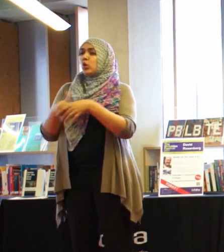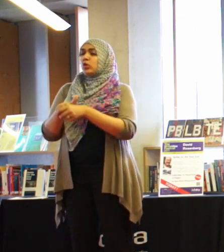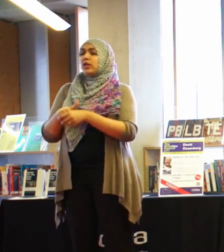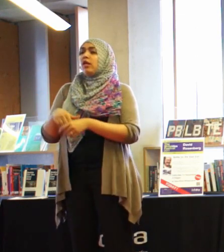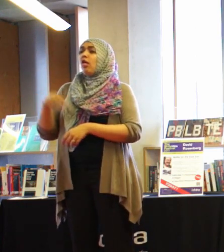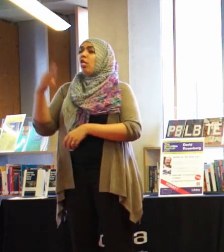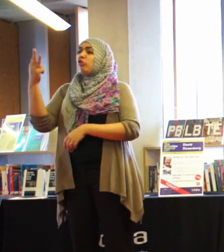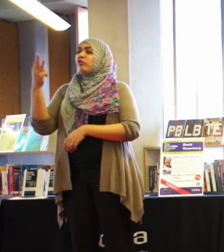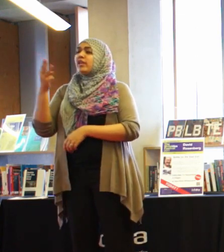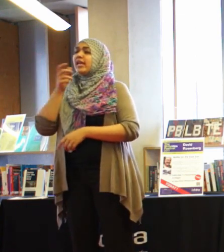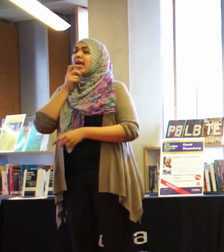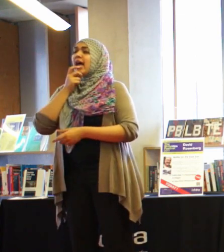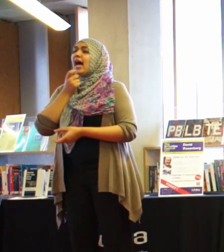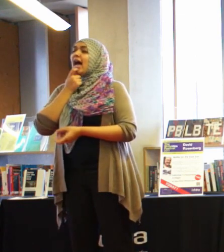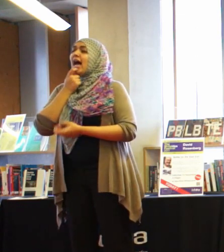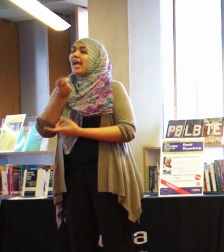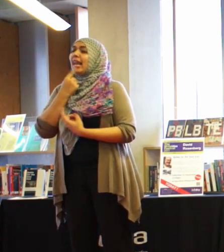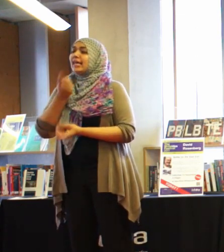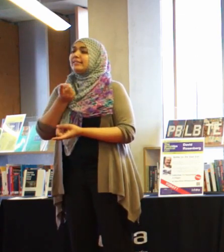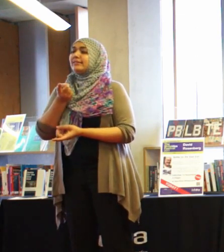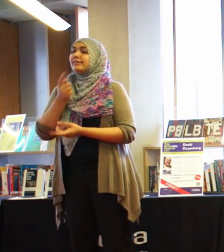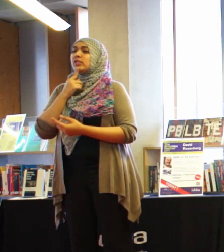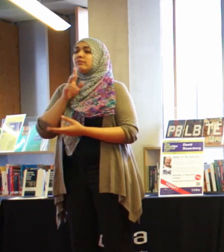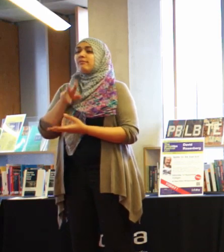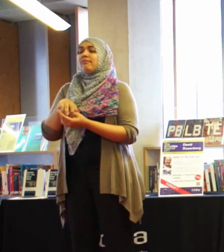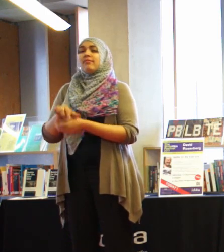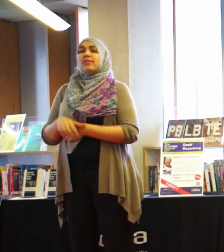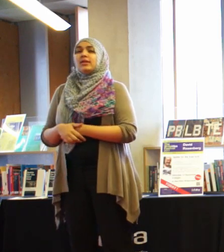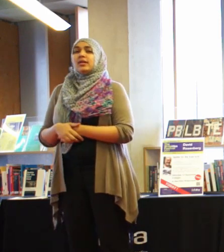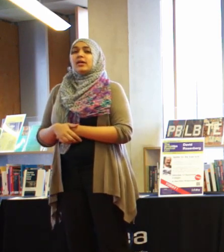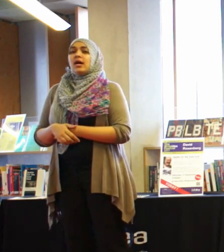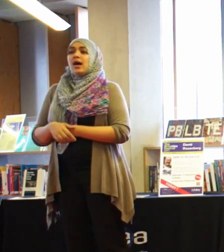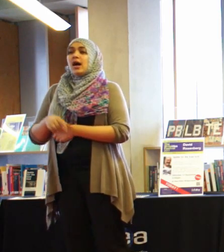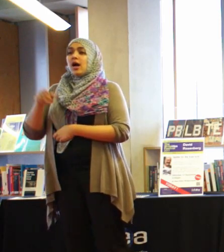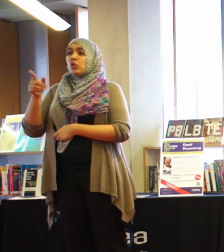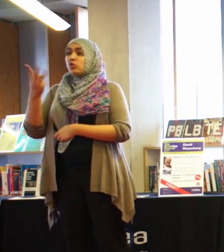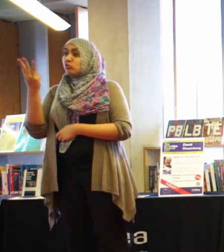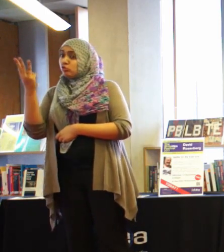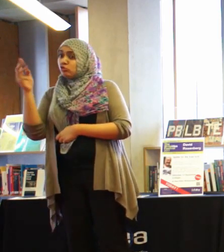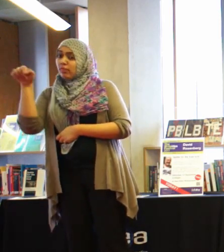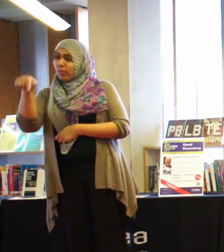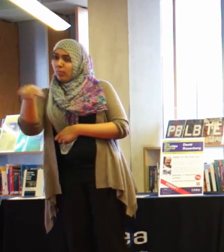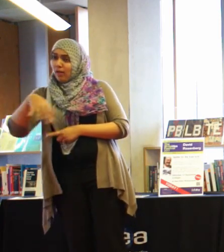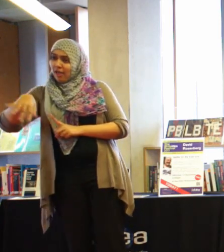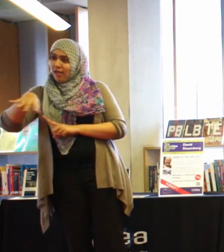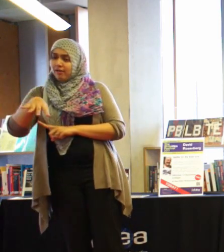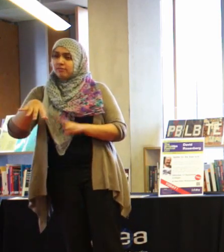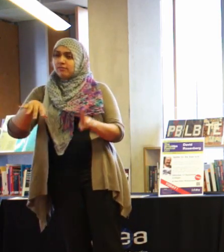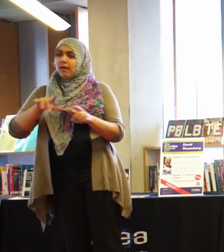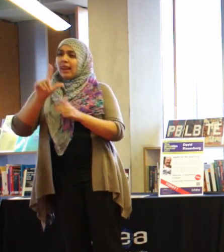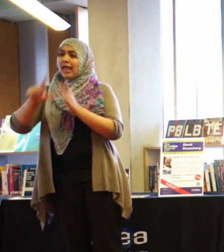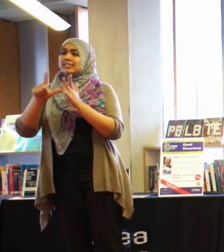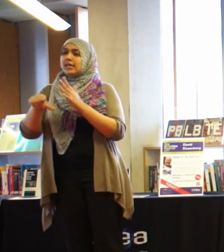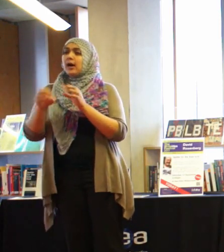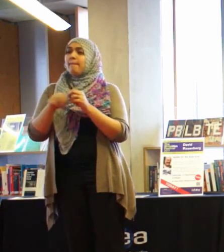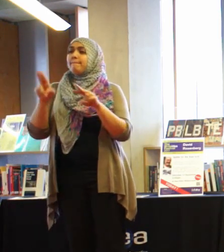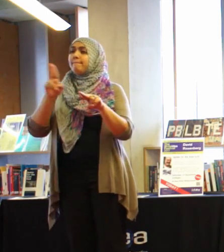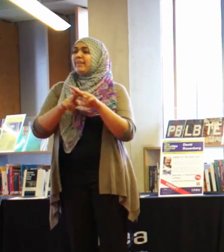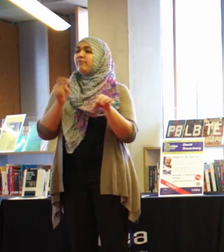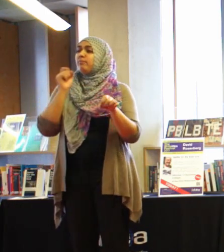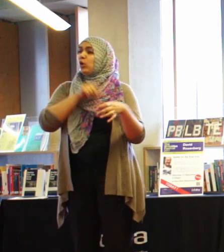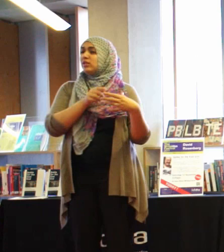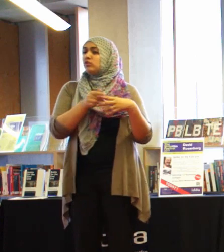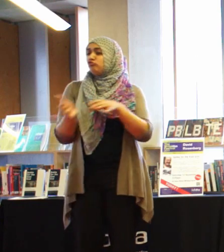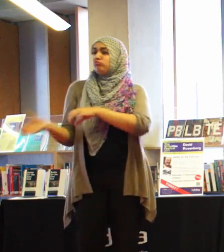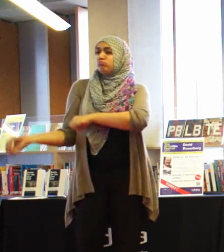those hecklers at the end were violently removed by his Biff boys. But in the meeting when they heckled, Mosley didn't deal